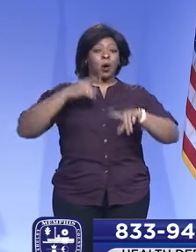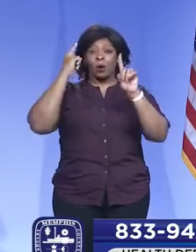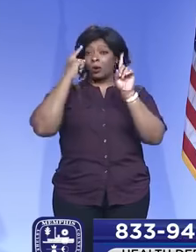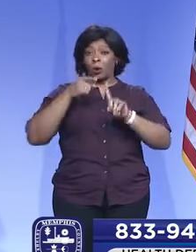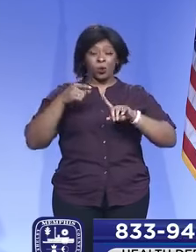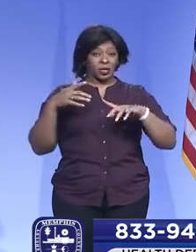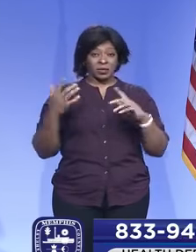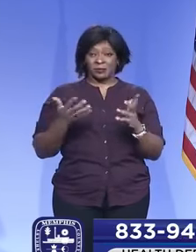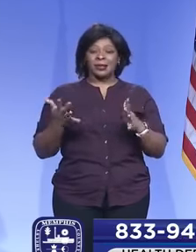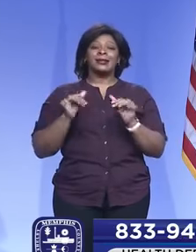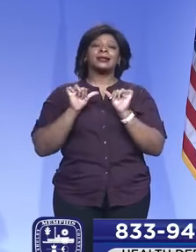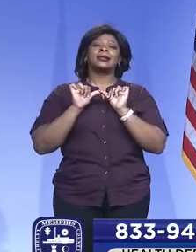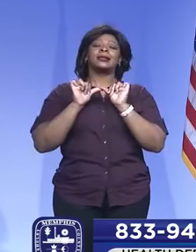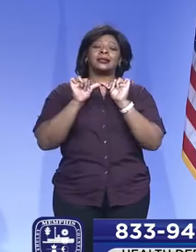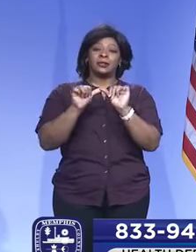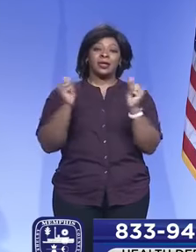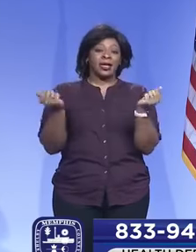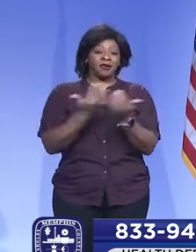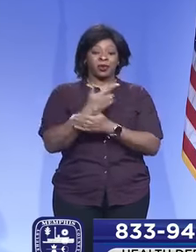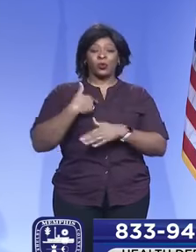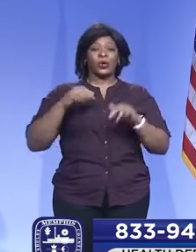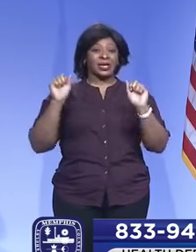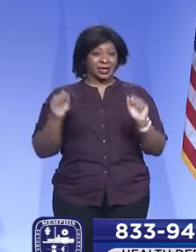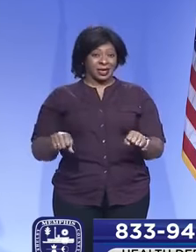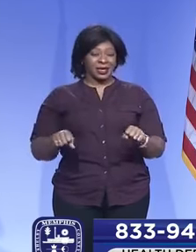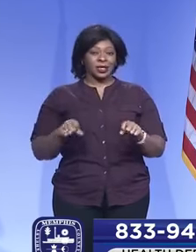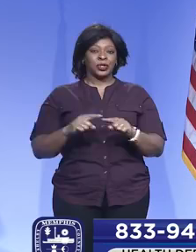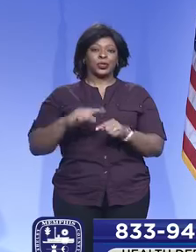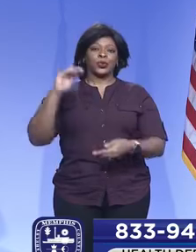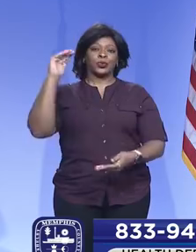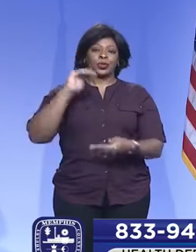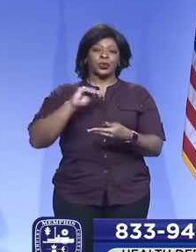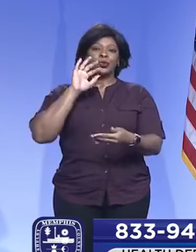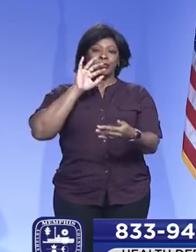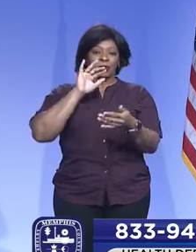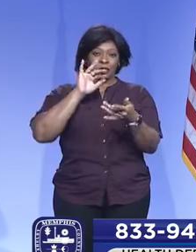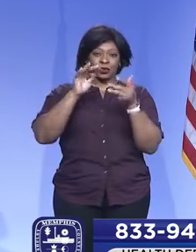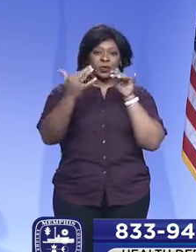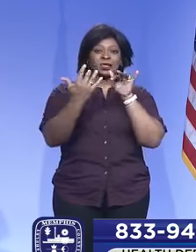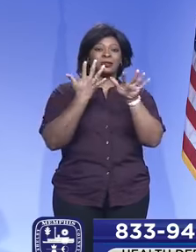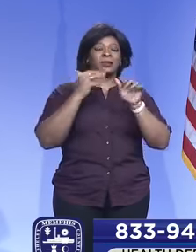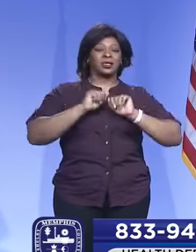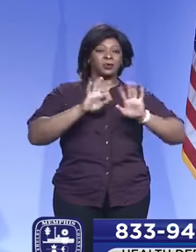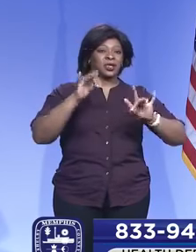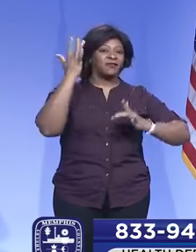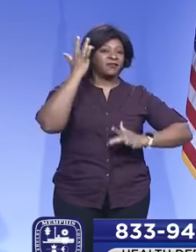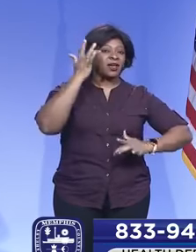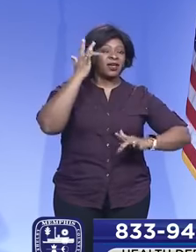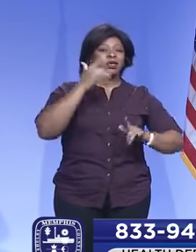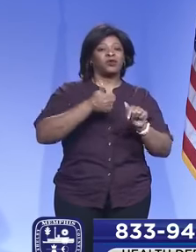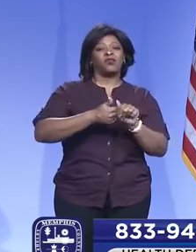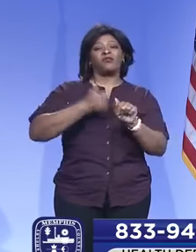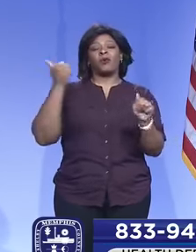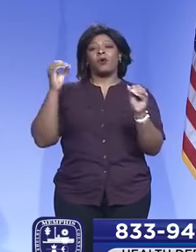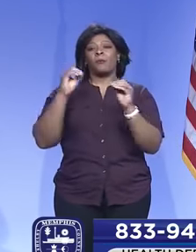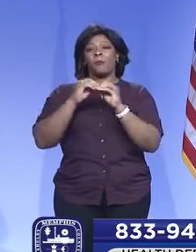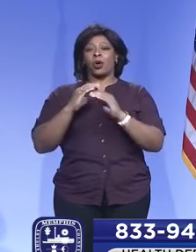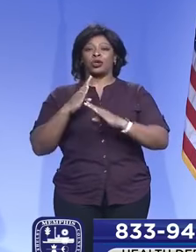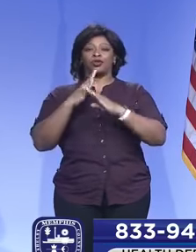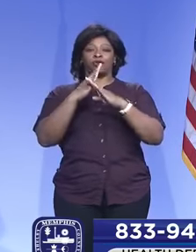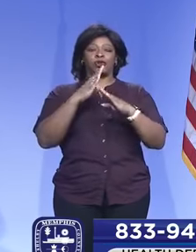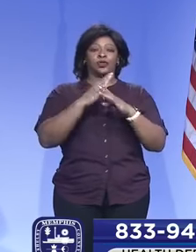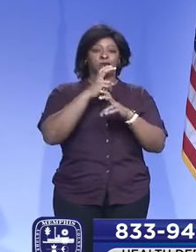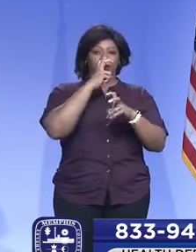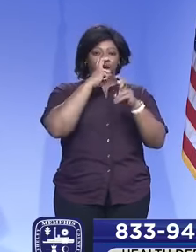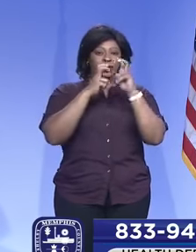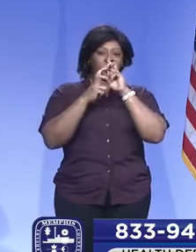to continue to do everything that we can to reduce transmission so that we avoid additional restrictions across our